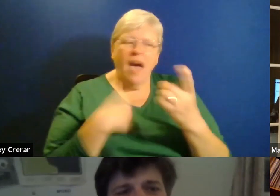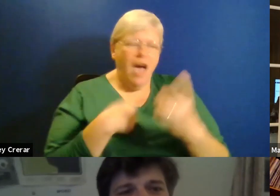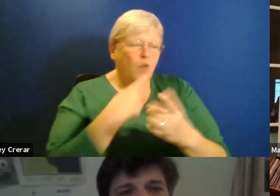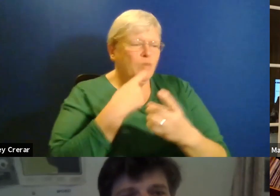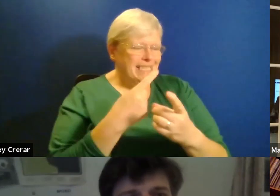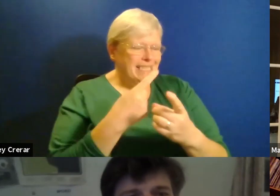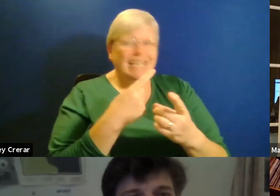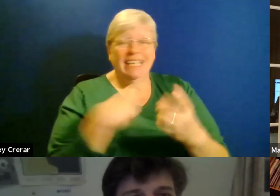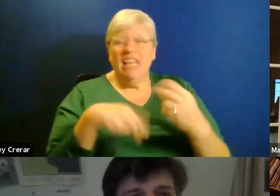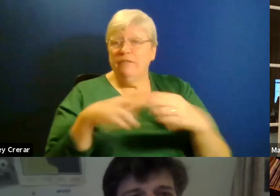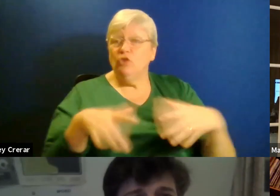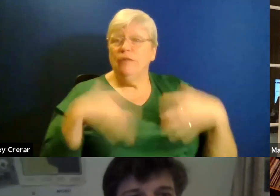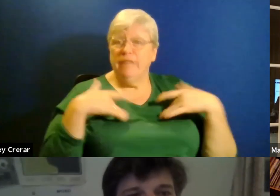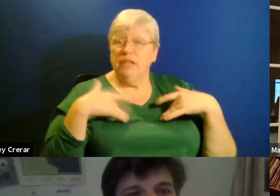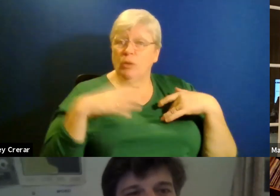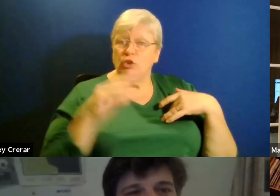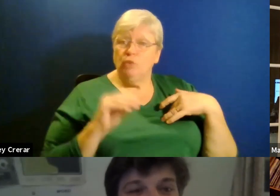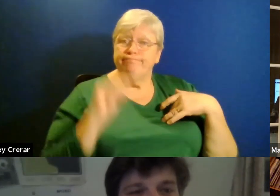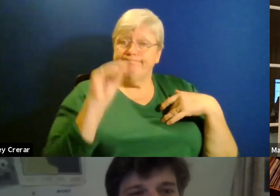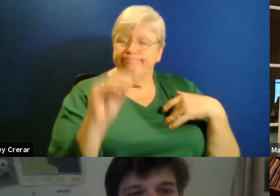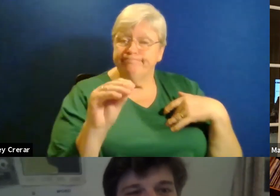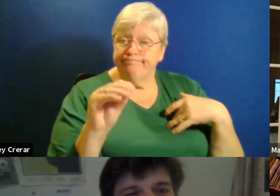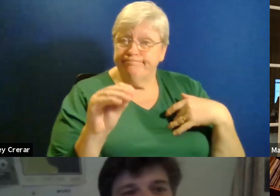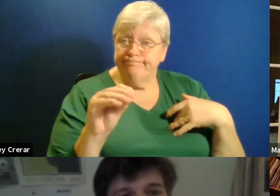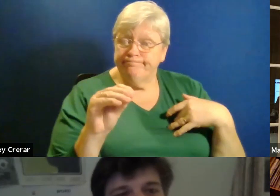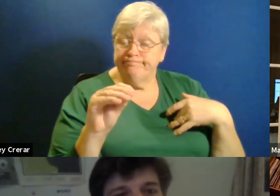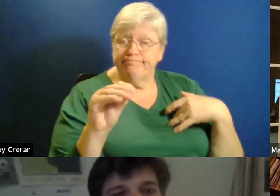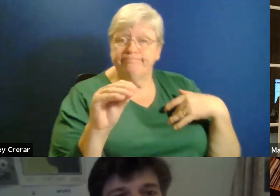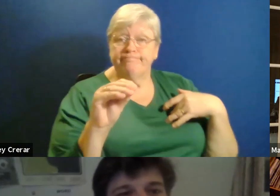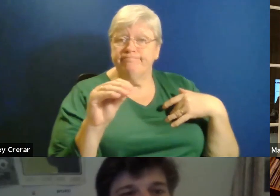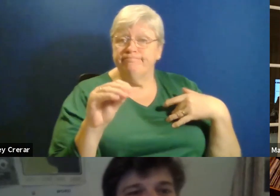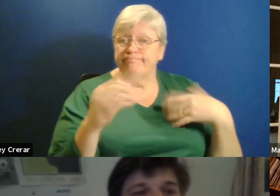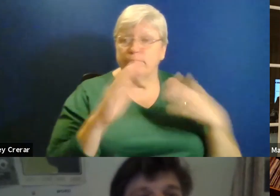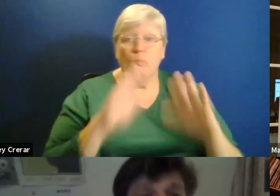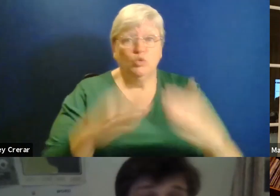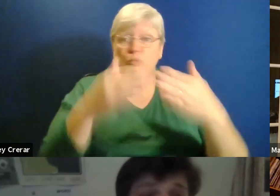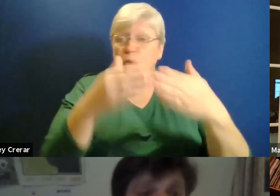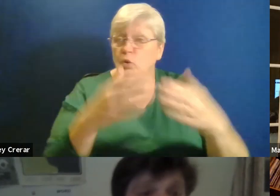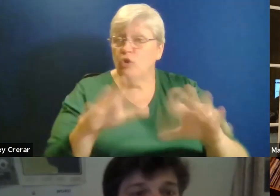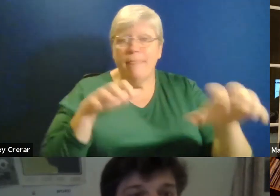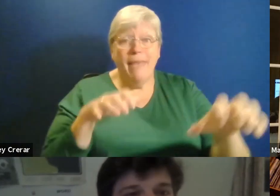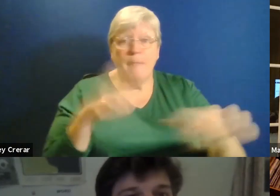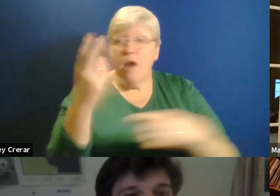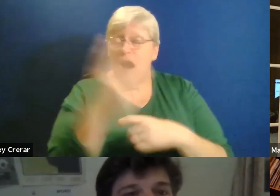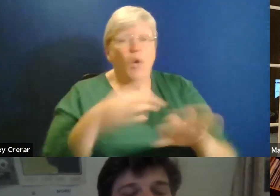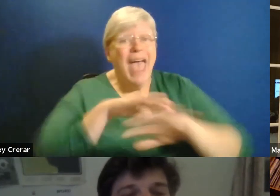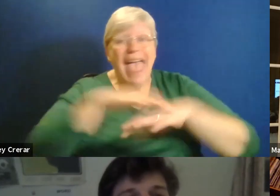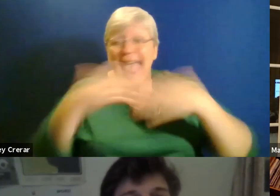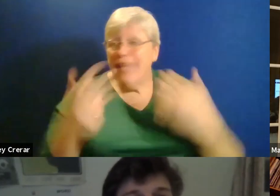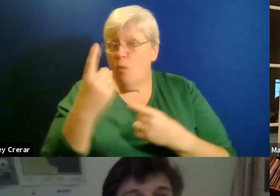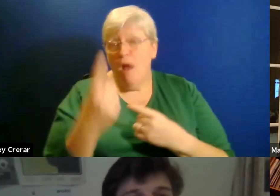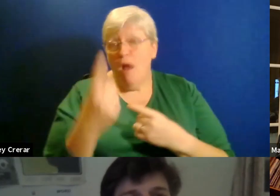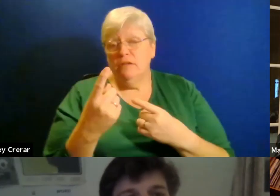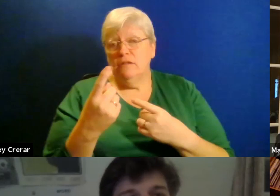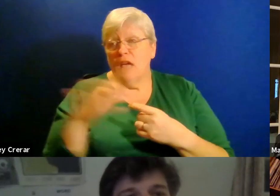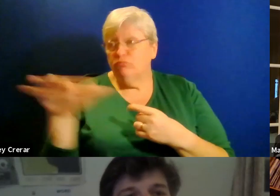any aspiring submitters out there, either to Pushing Out the Boats or to Leopard Arts, or to anyone really out